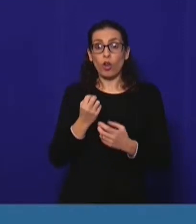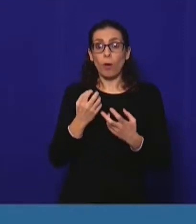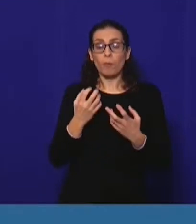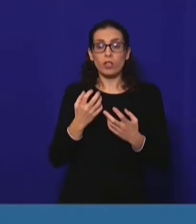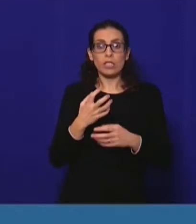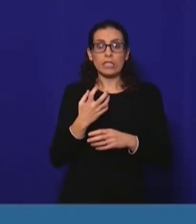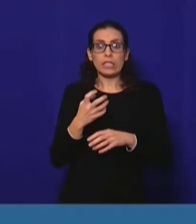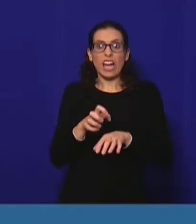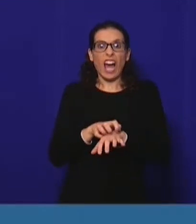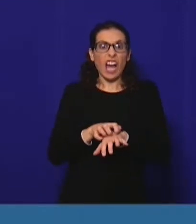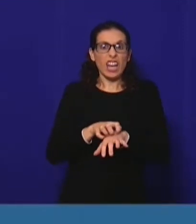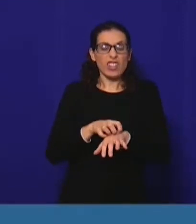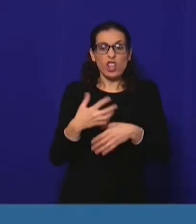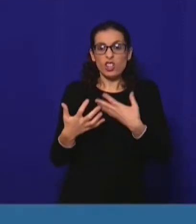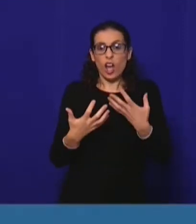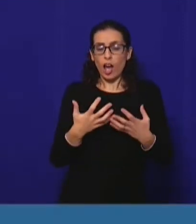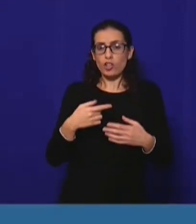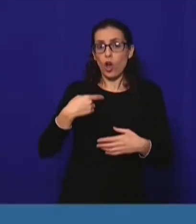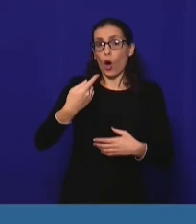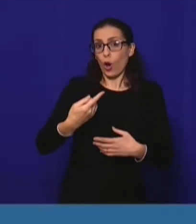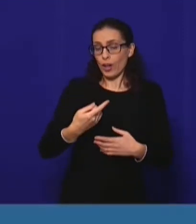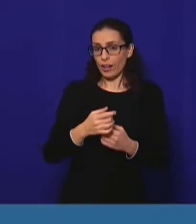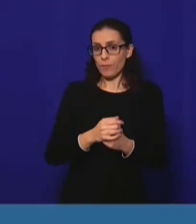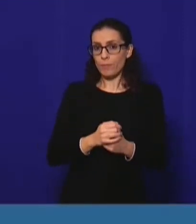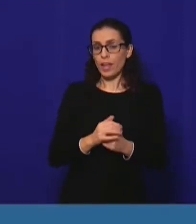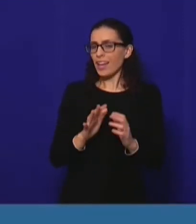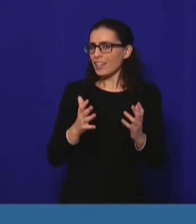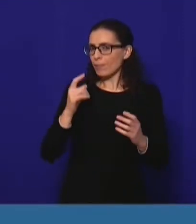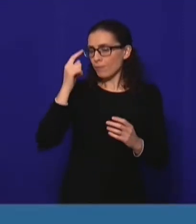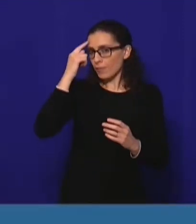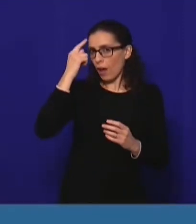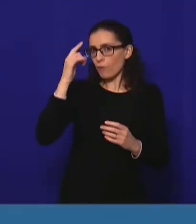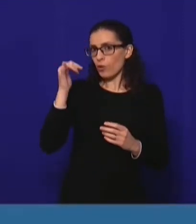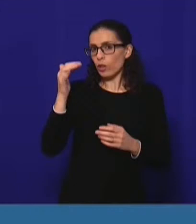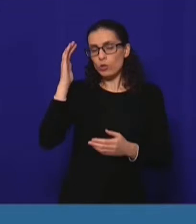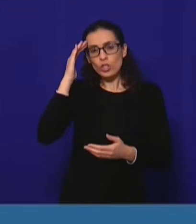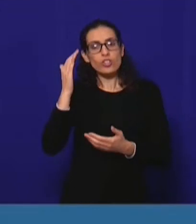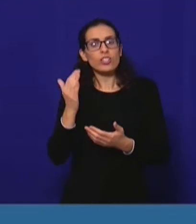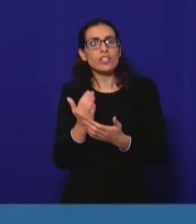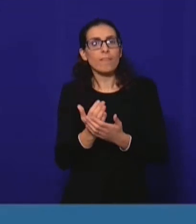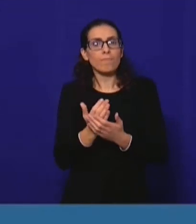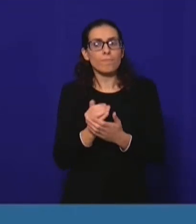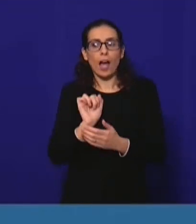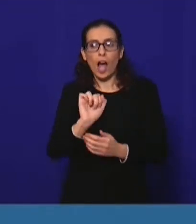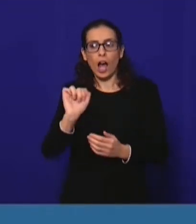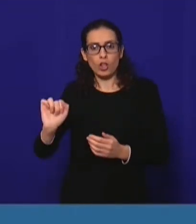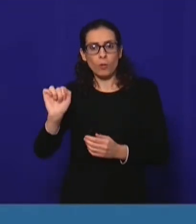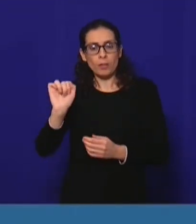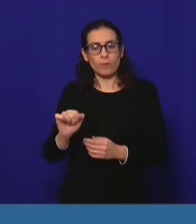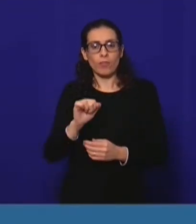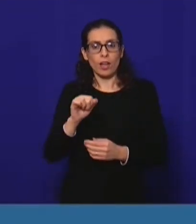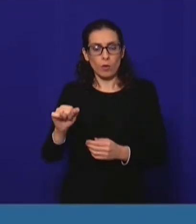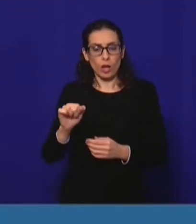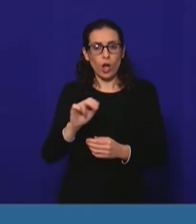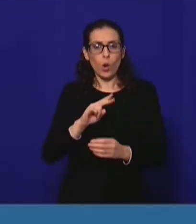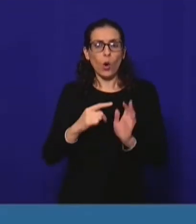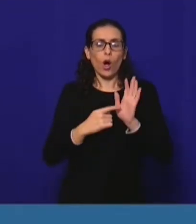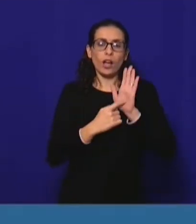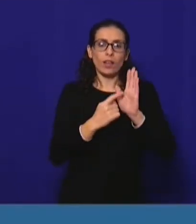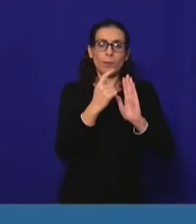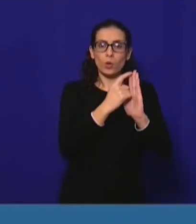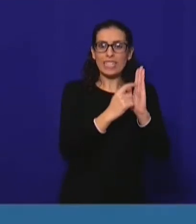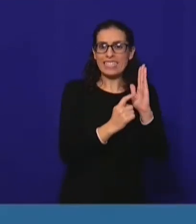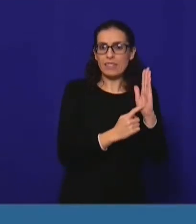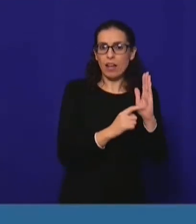health conditions. How will these people know if it is safe for them? And will you be publishing a list, please? Thank